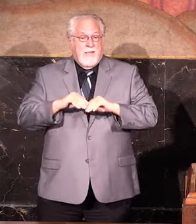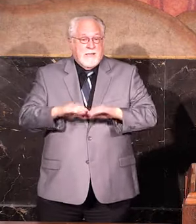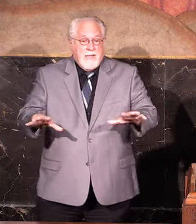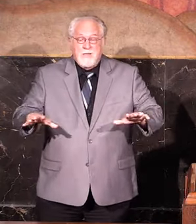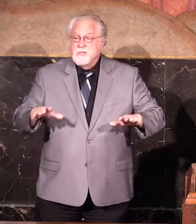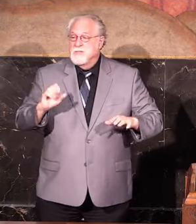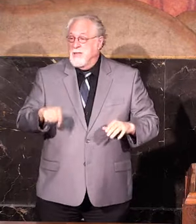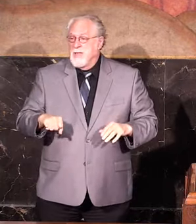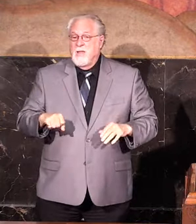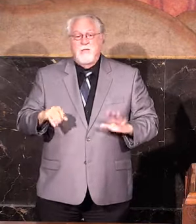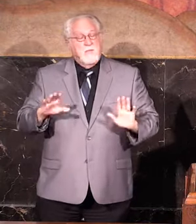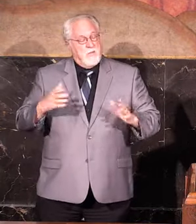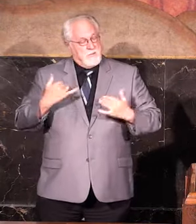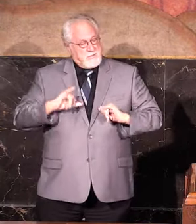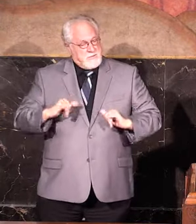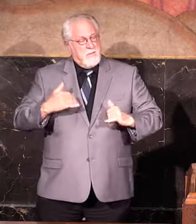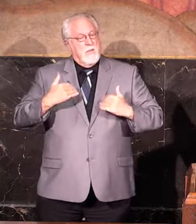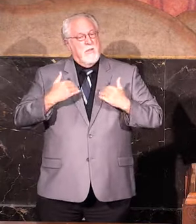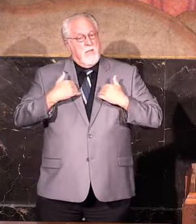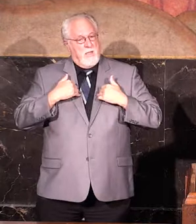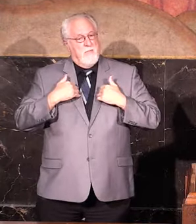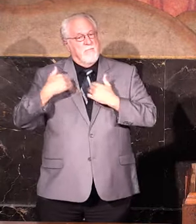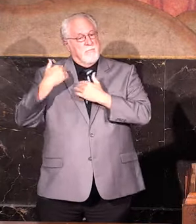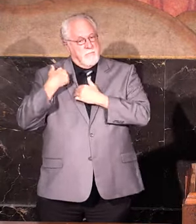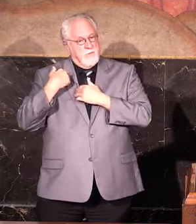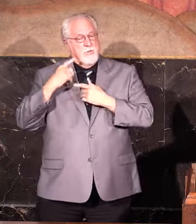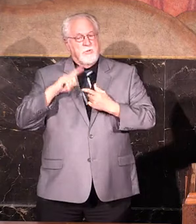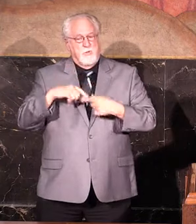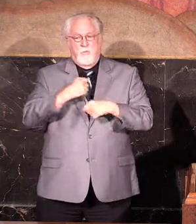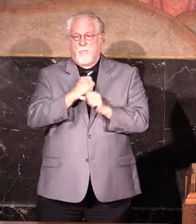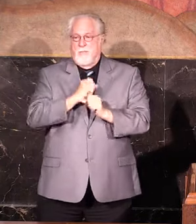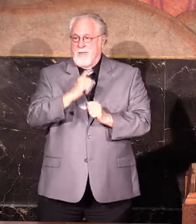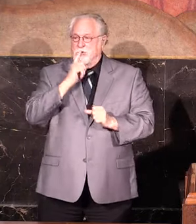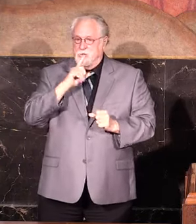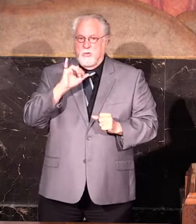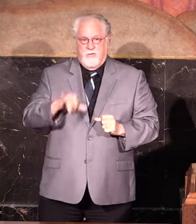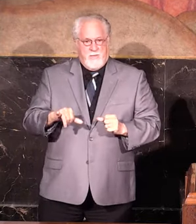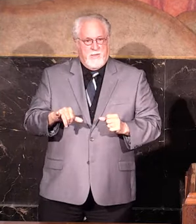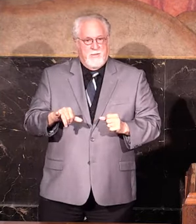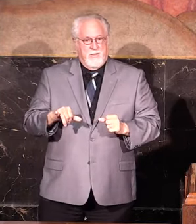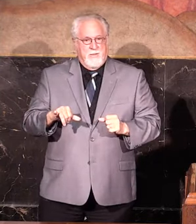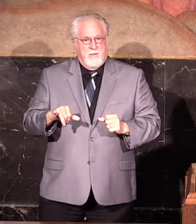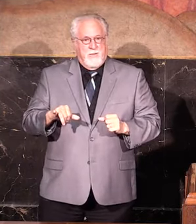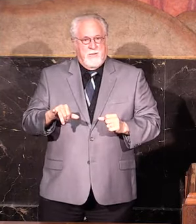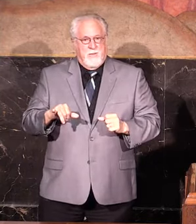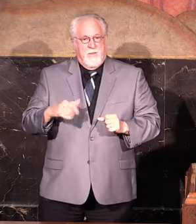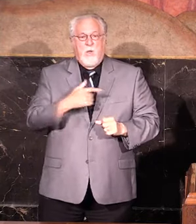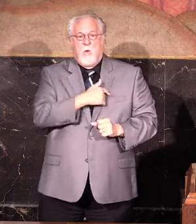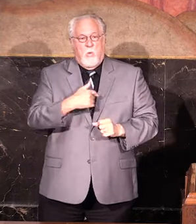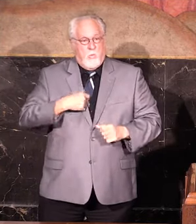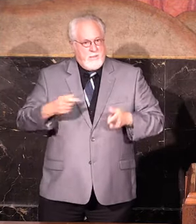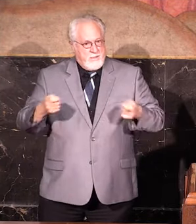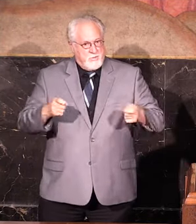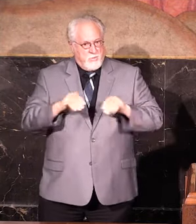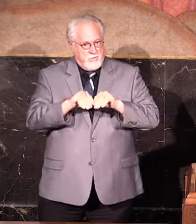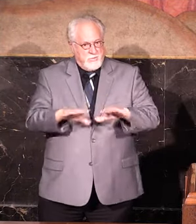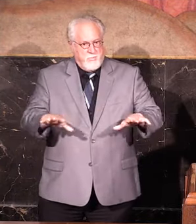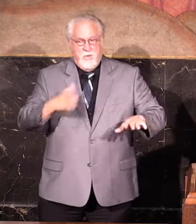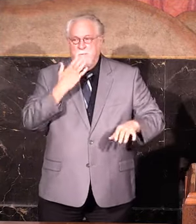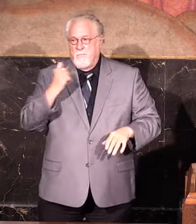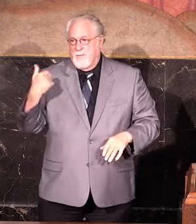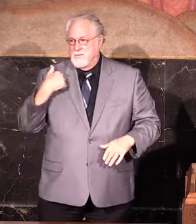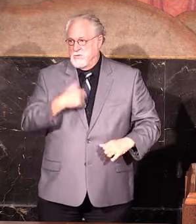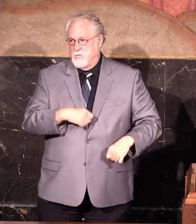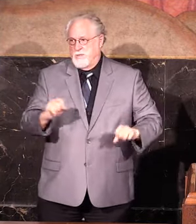still have a role to play, everybody, in trying to make sure that we do control the spread as best we